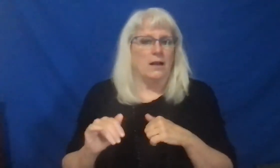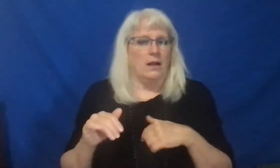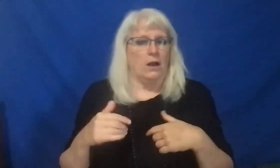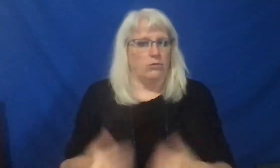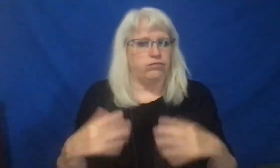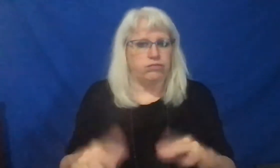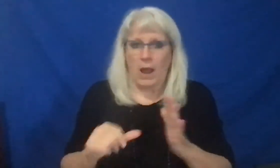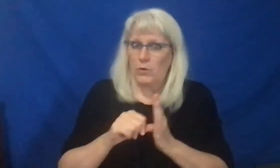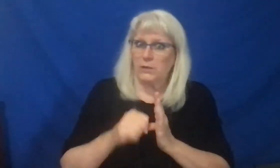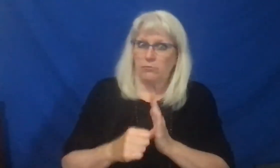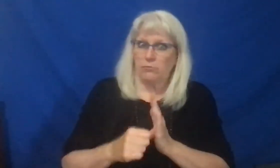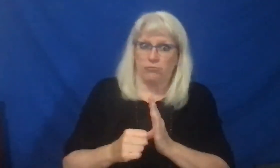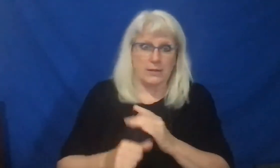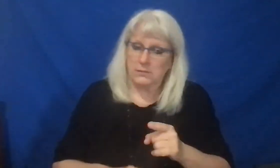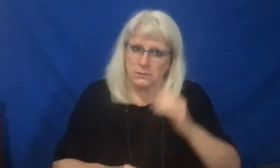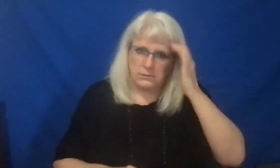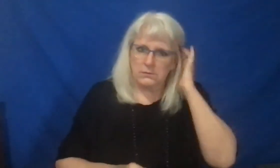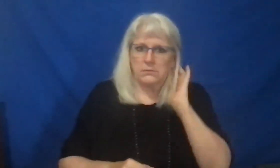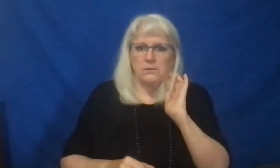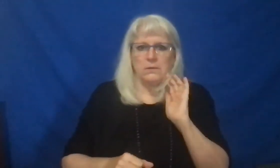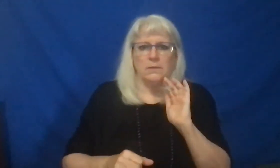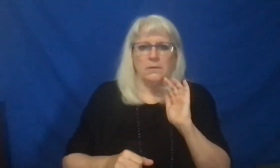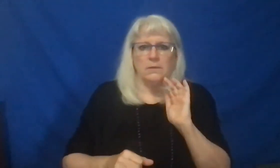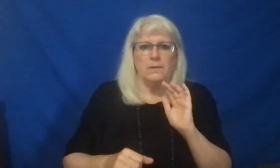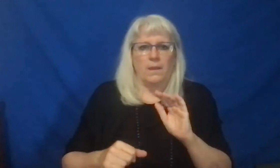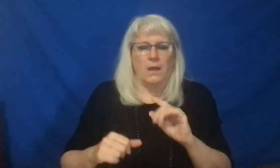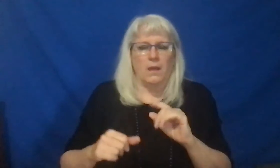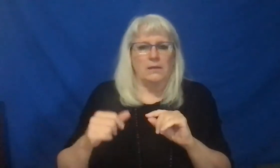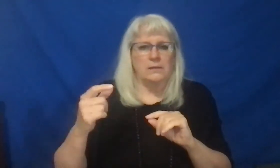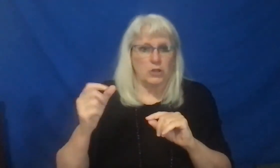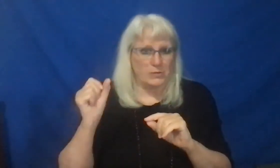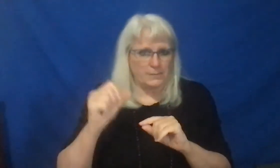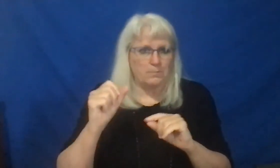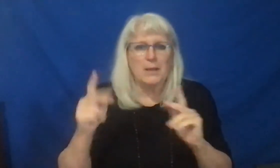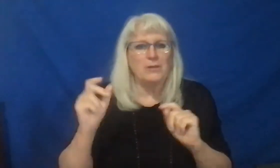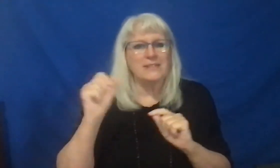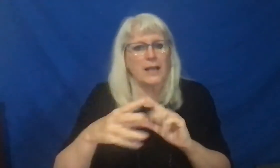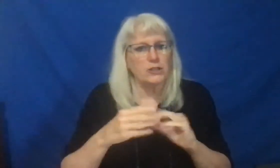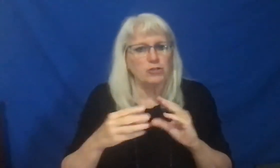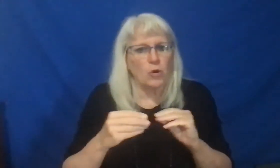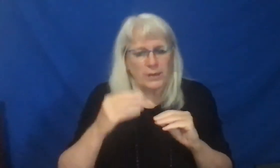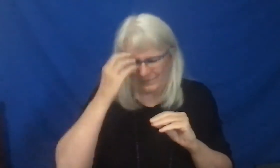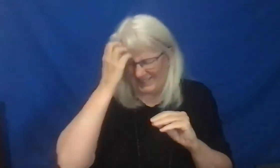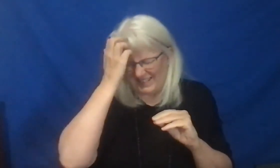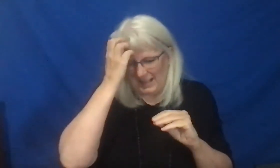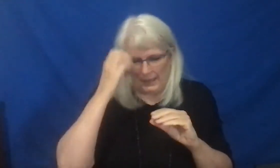with the stories sent in. Something that if you think about what you have to do to create a piece of literature, is it's a lot of